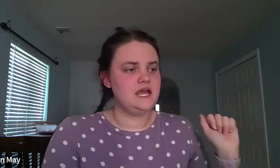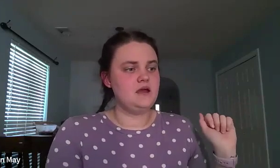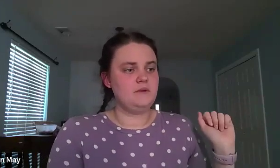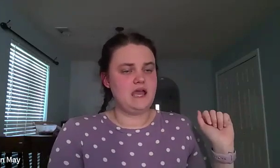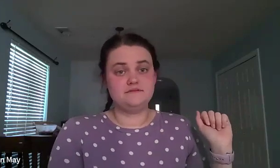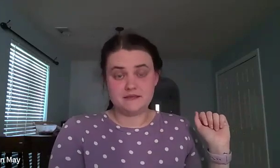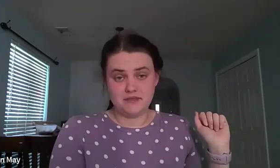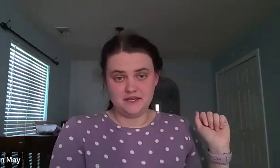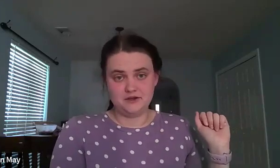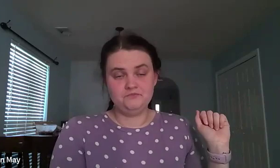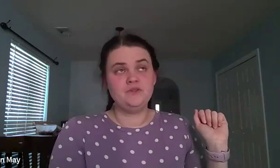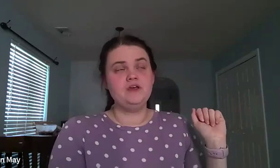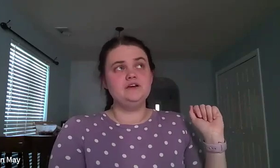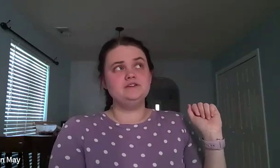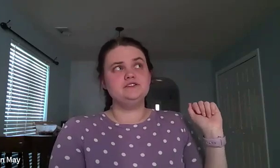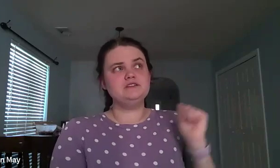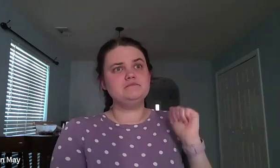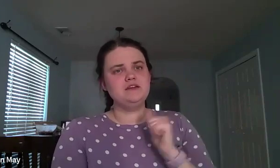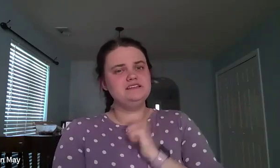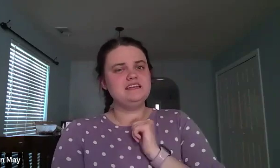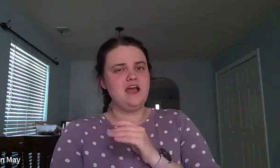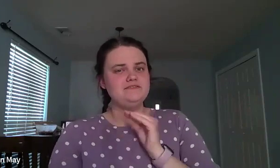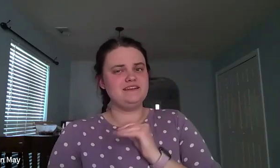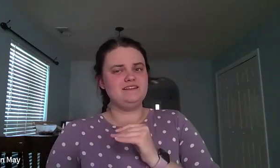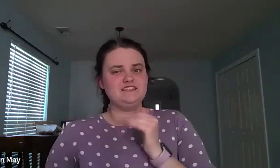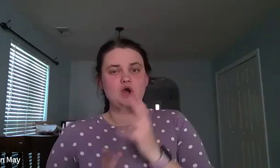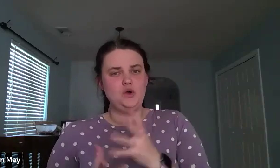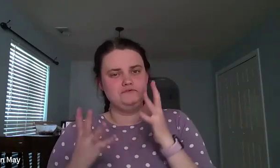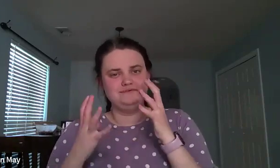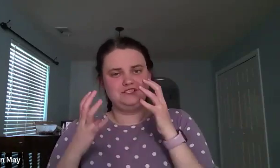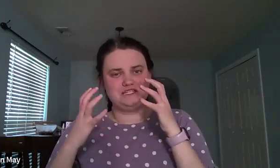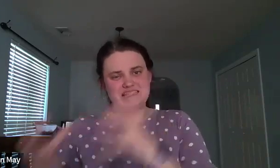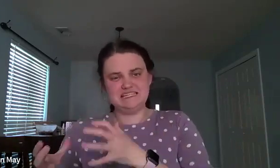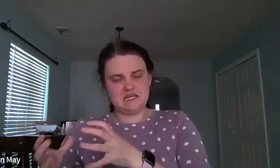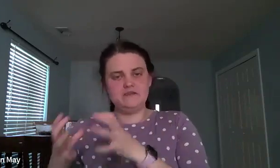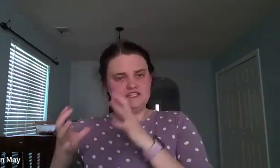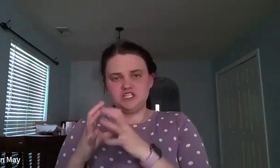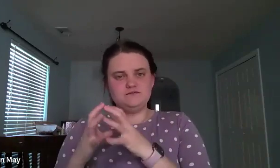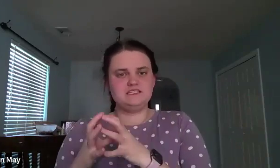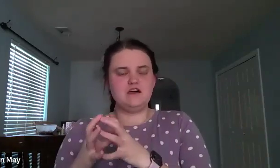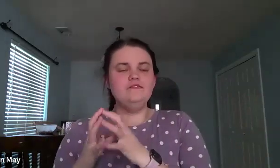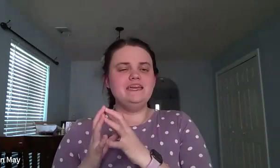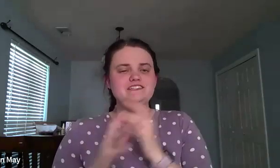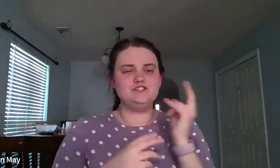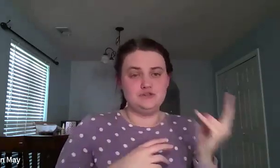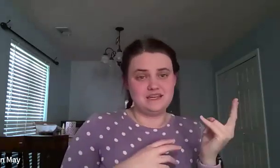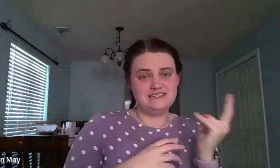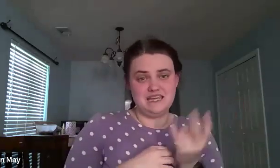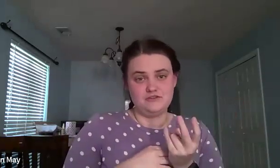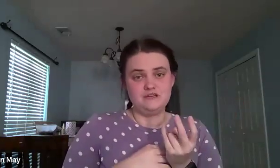Then we have tomato. So tomato doesn't have technically its own its sign that's just for itself. It's two signs together. It's